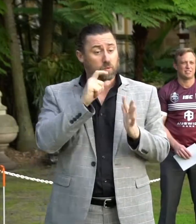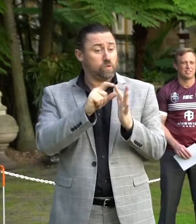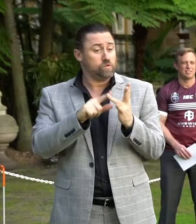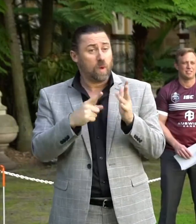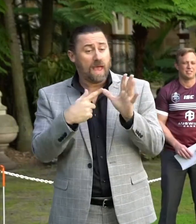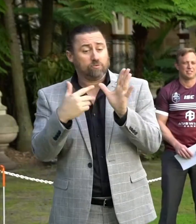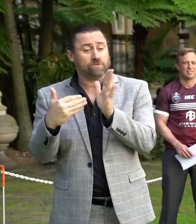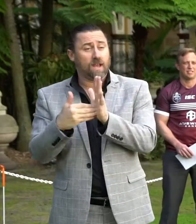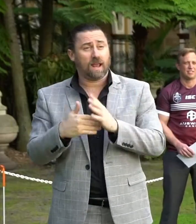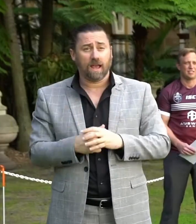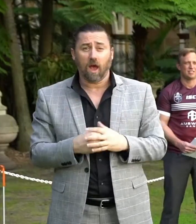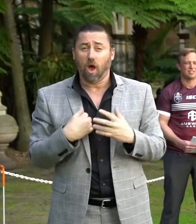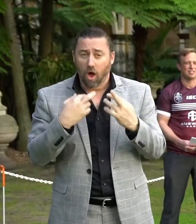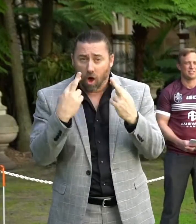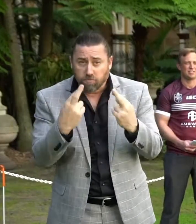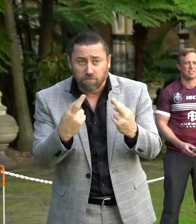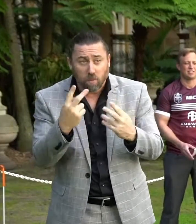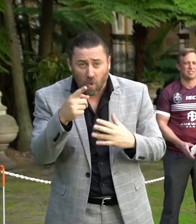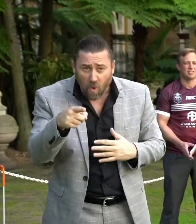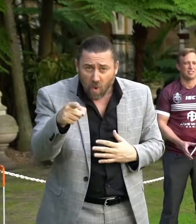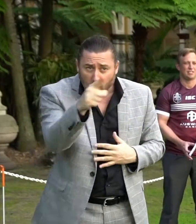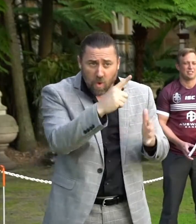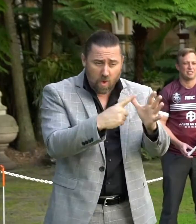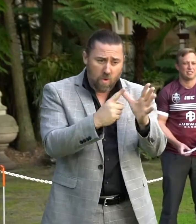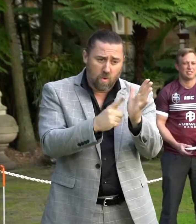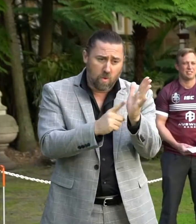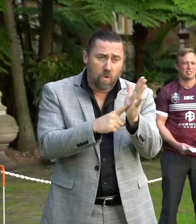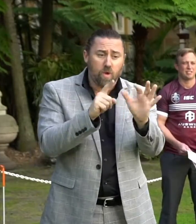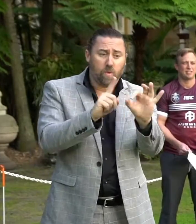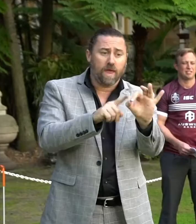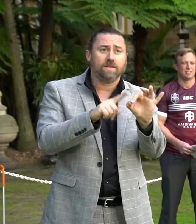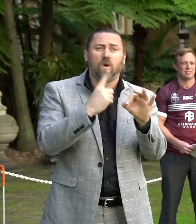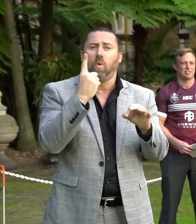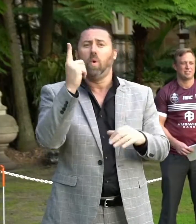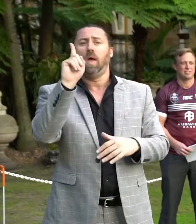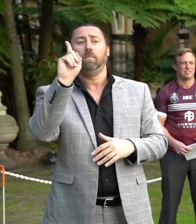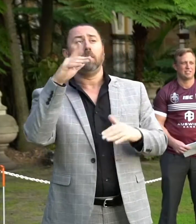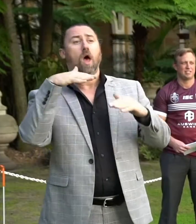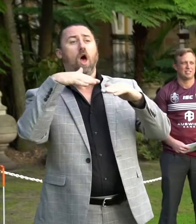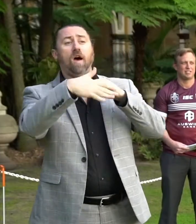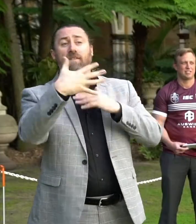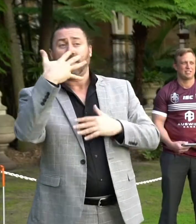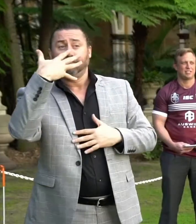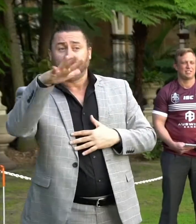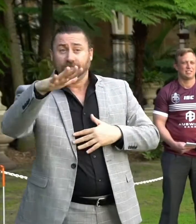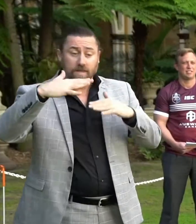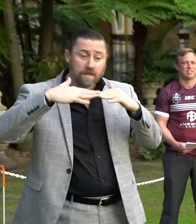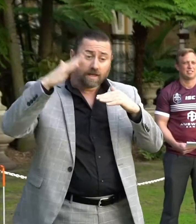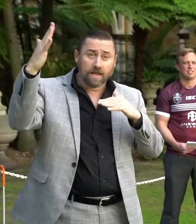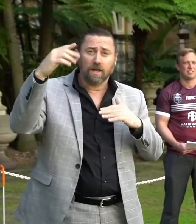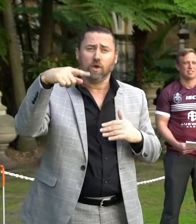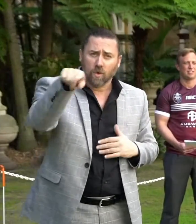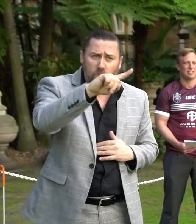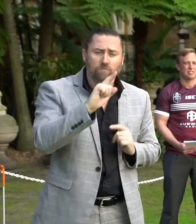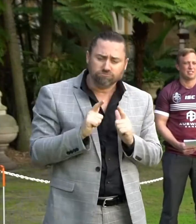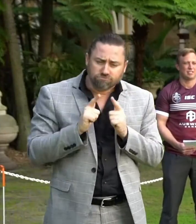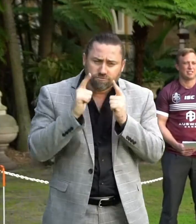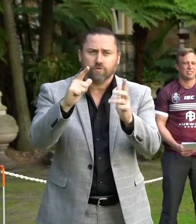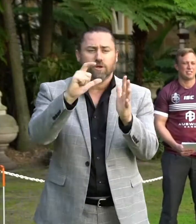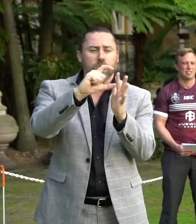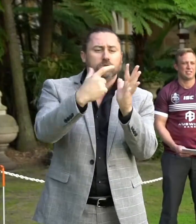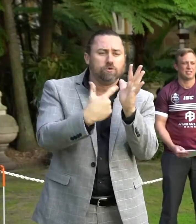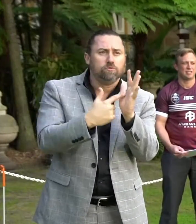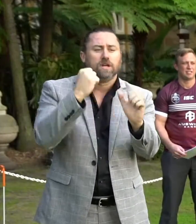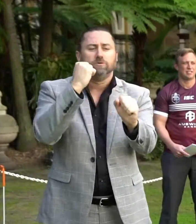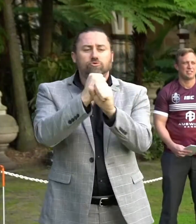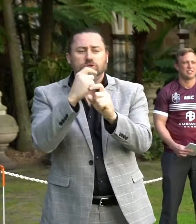recommend strongly that every single person in Queensland, if you're 50 years of age or over, talk to your GP